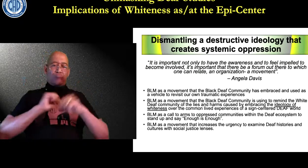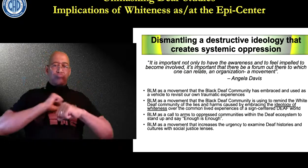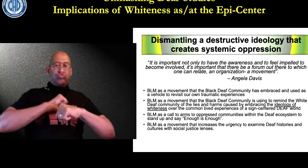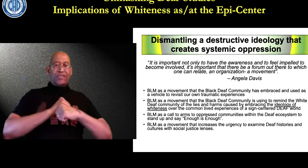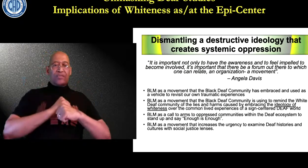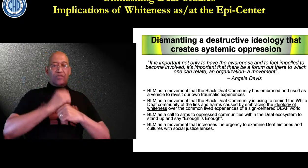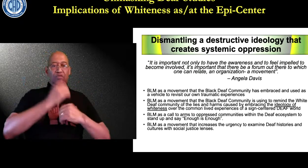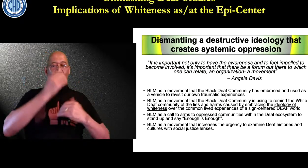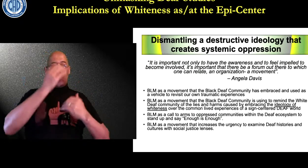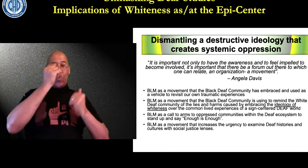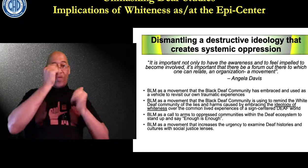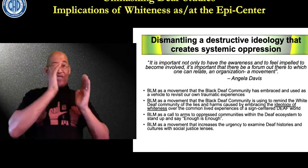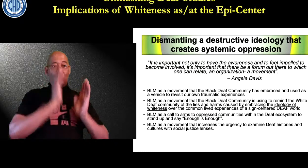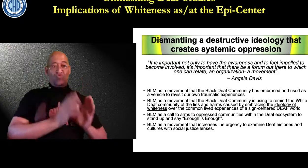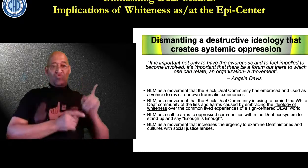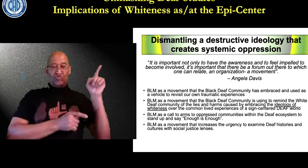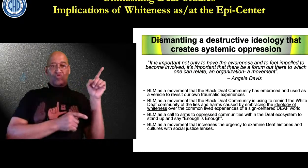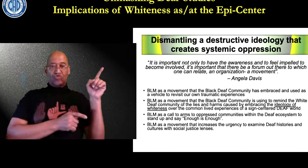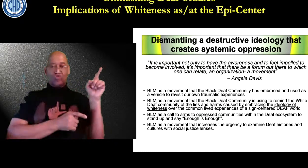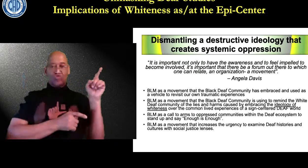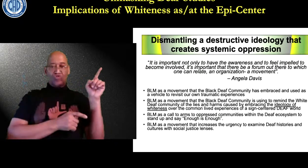And then you have a buffer